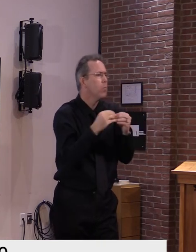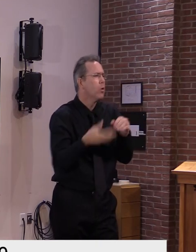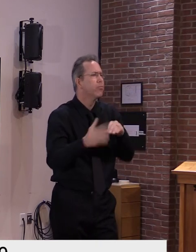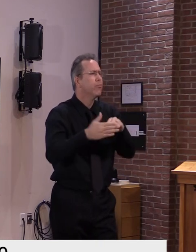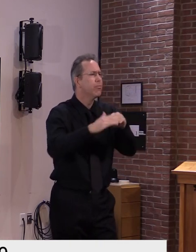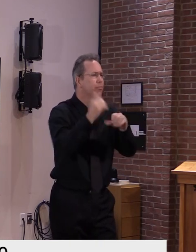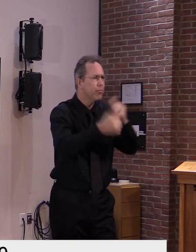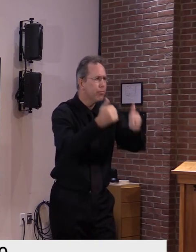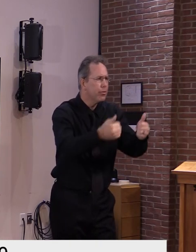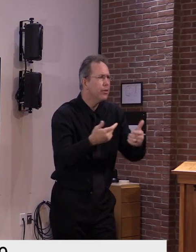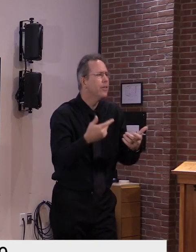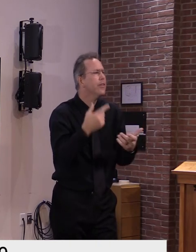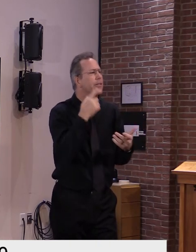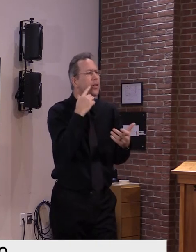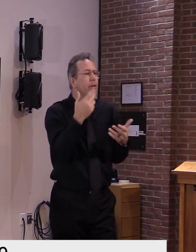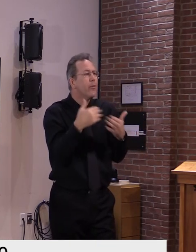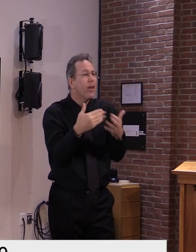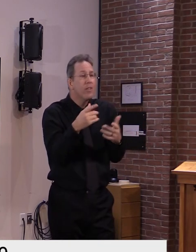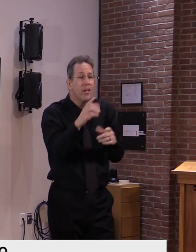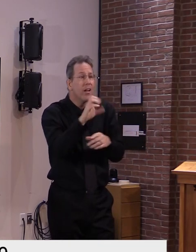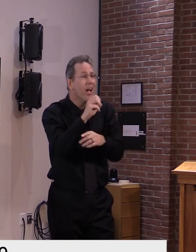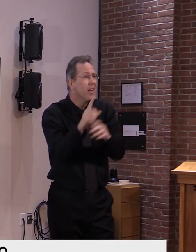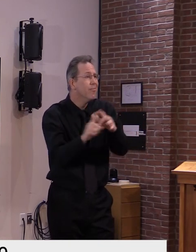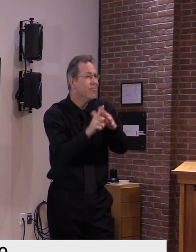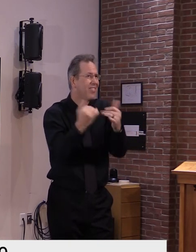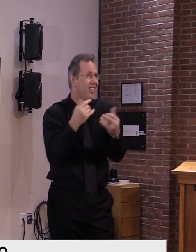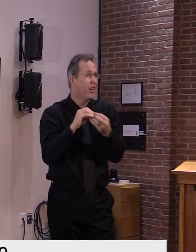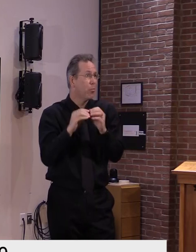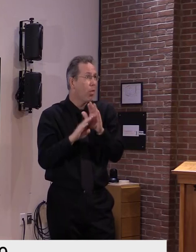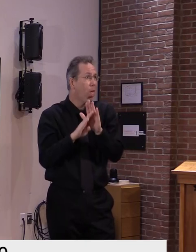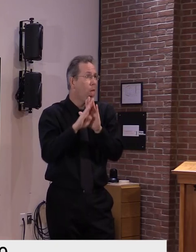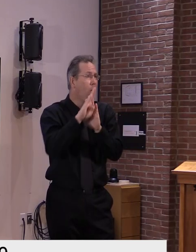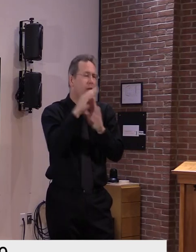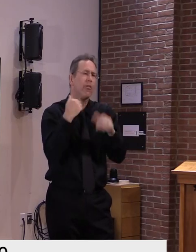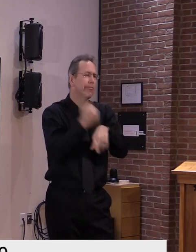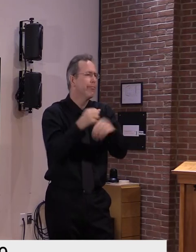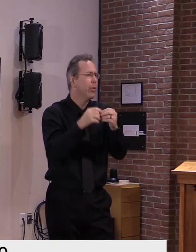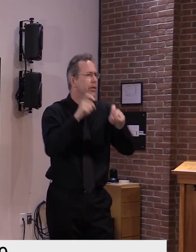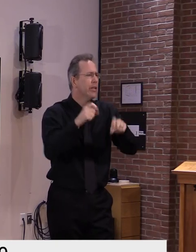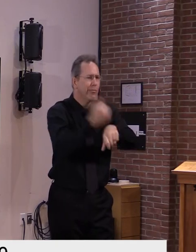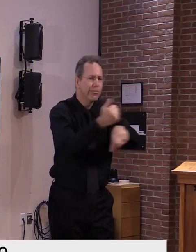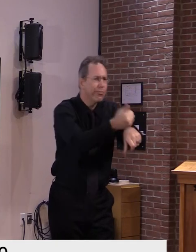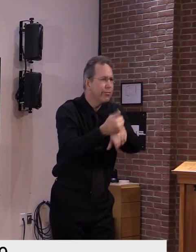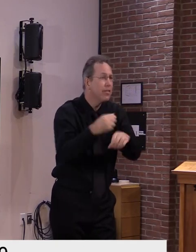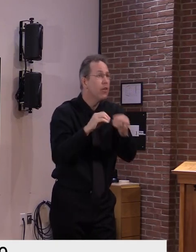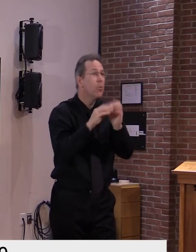down to where it was at one point during the summer. Dr. Levine.